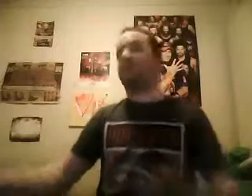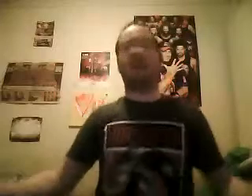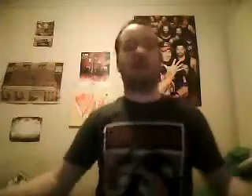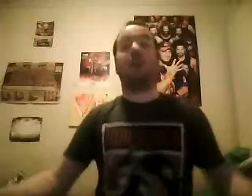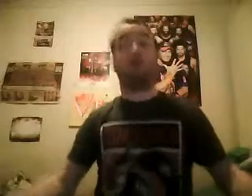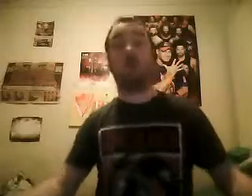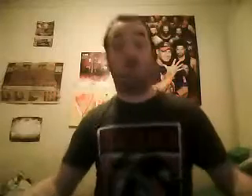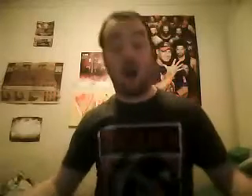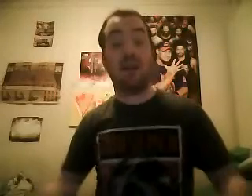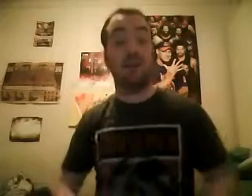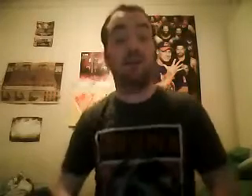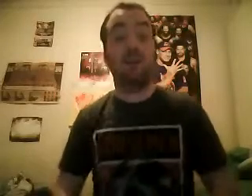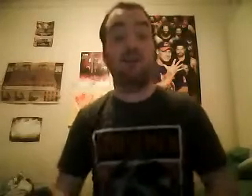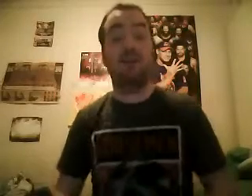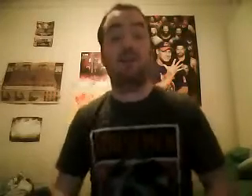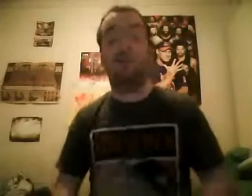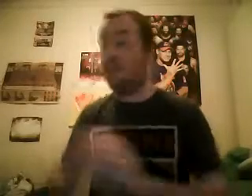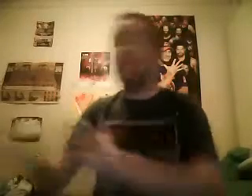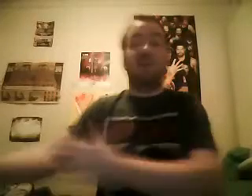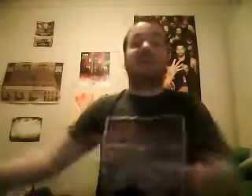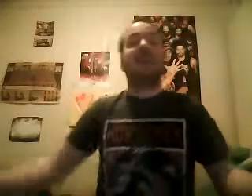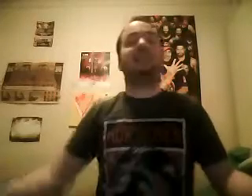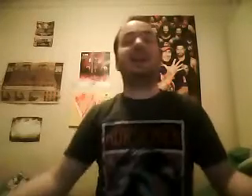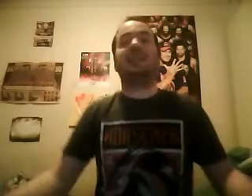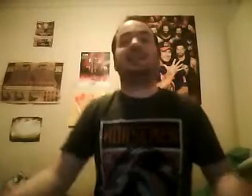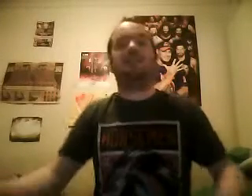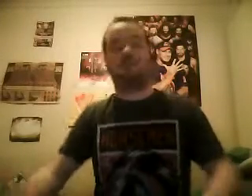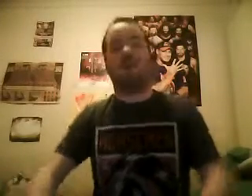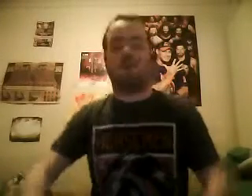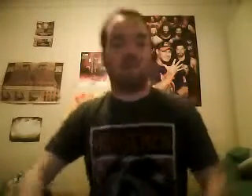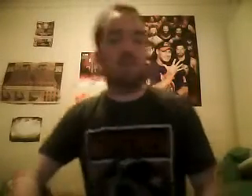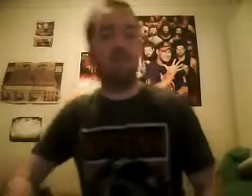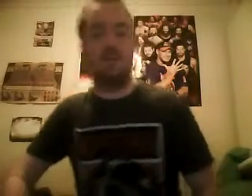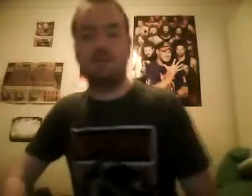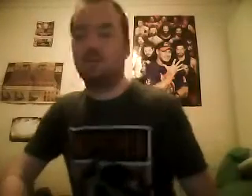again R-Truth, right? Yeah, the most entertaining thing's a joke.